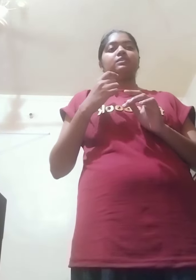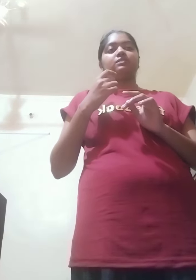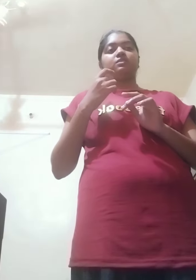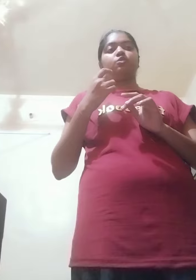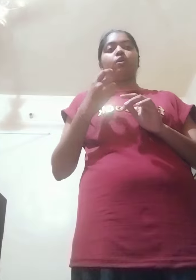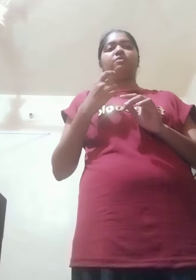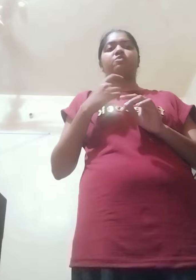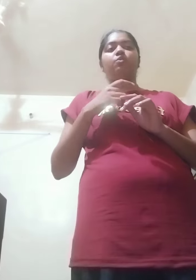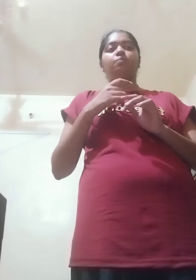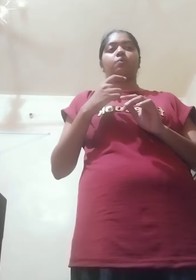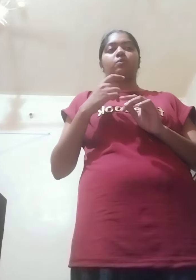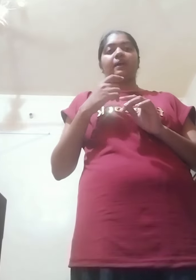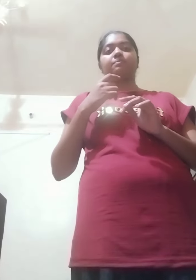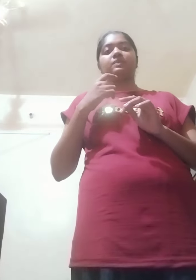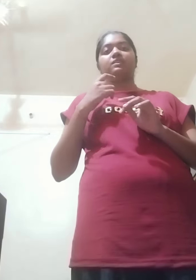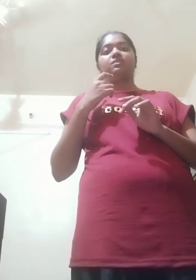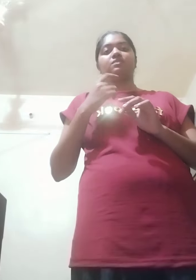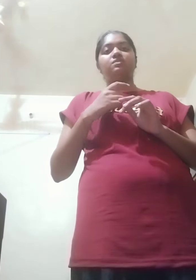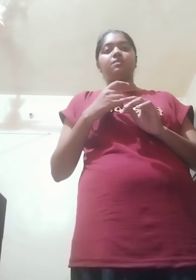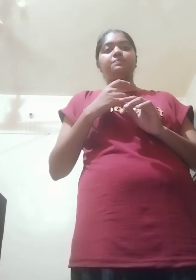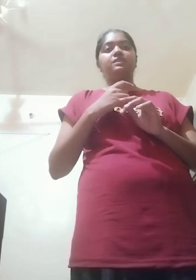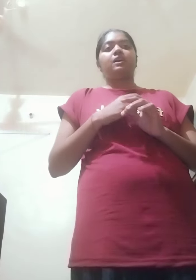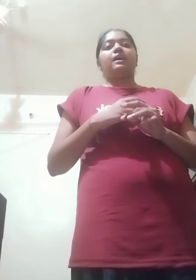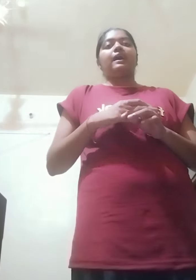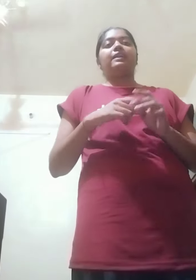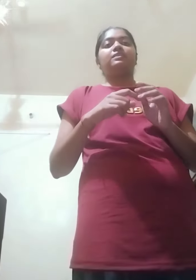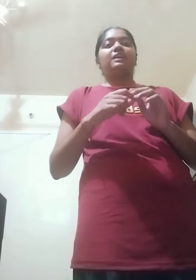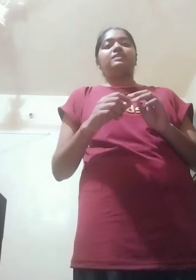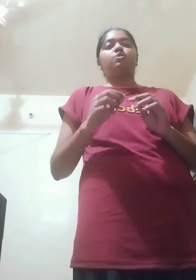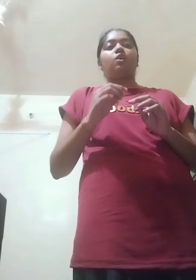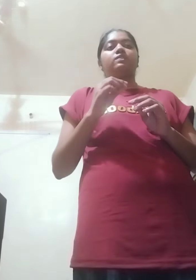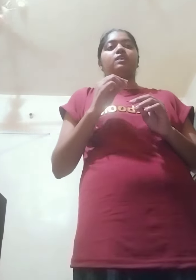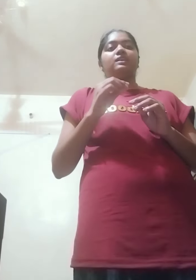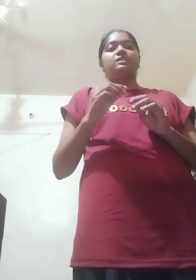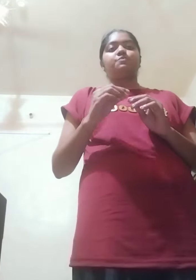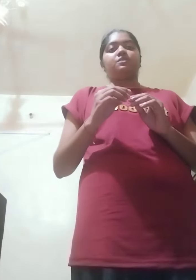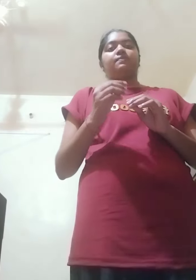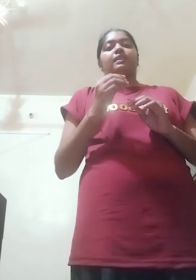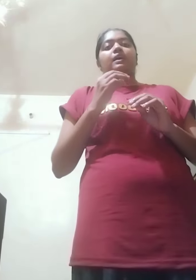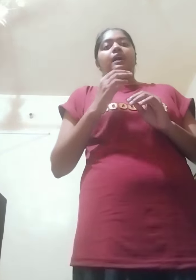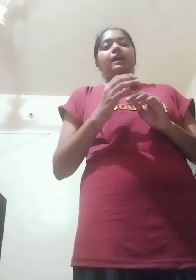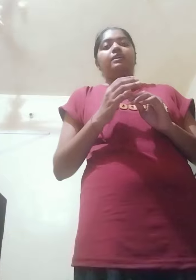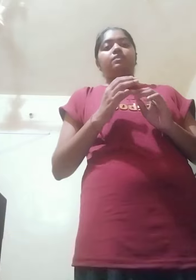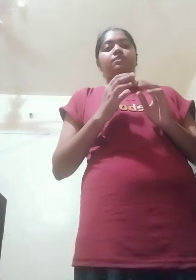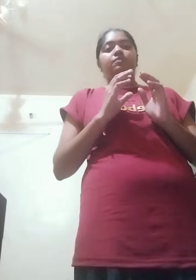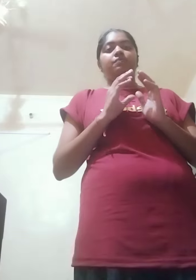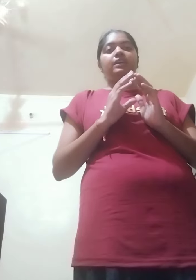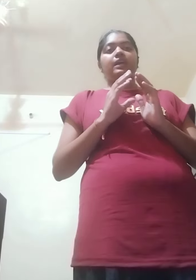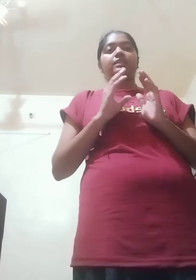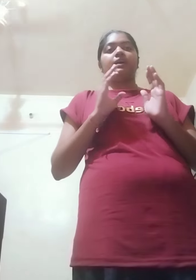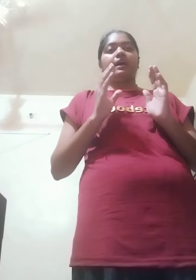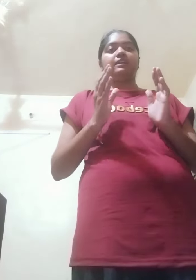the normal flow of program get disrupts, and that is called the exception, and we can handle